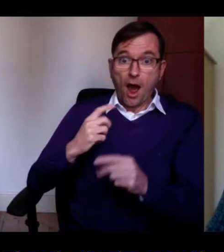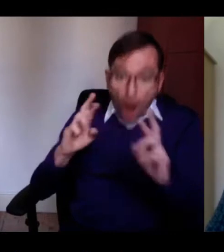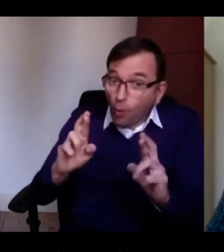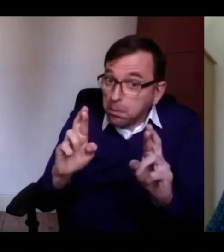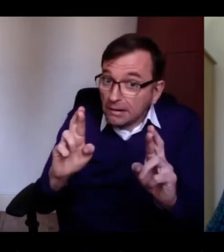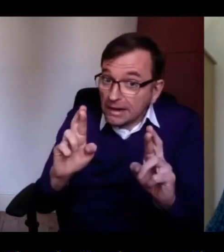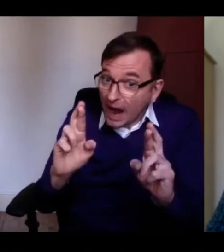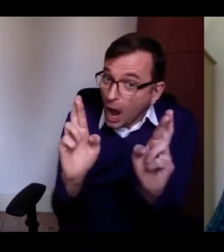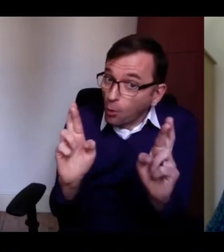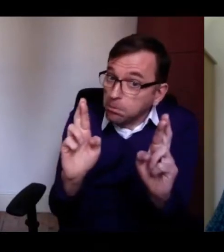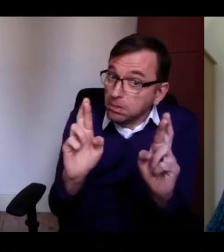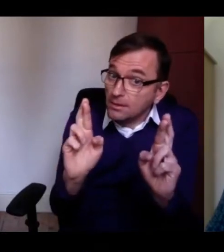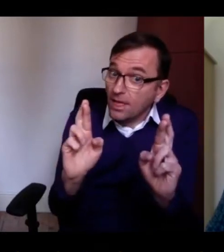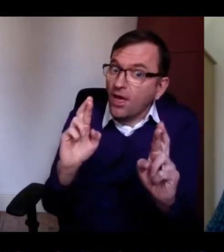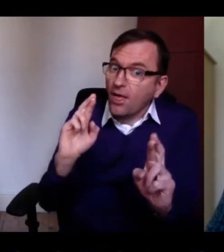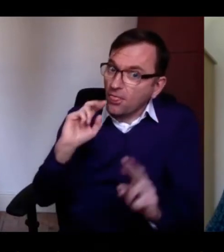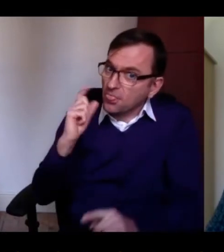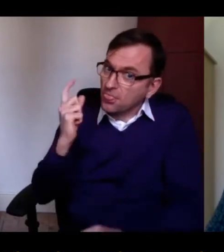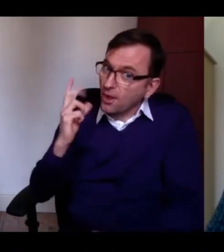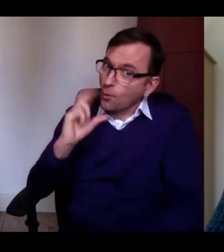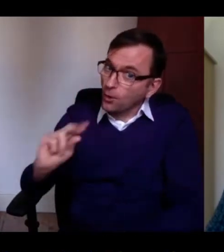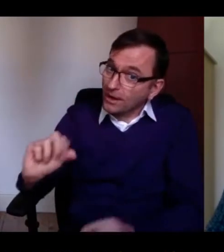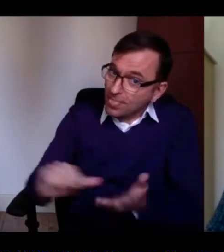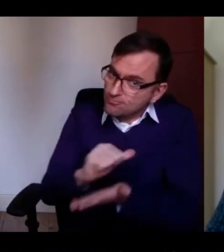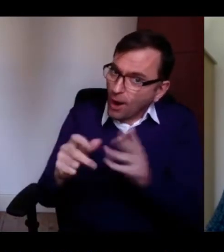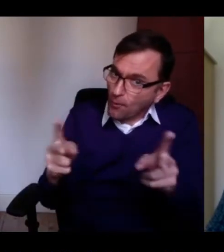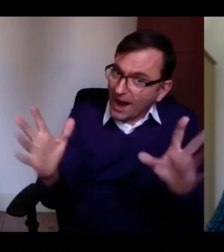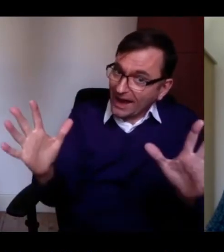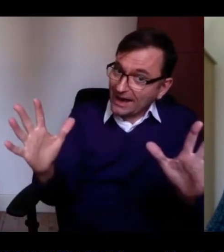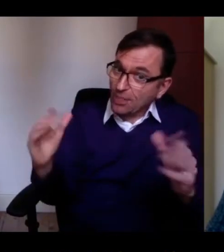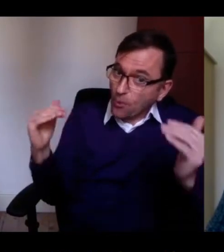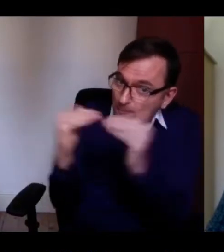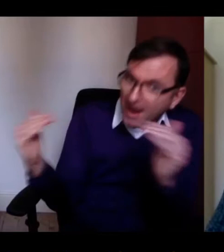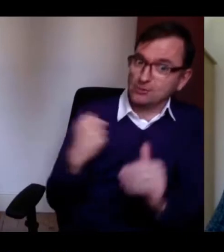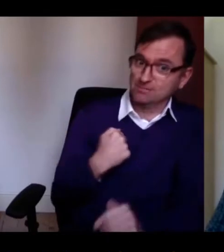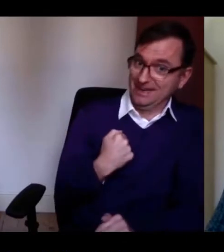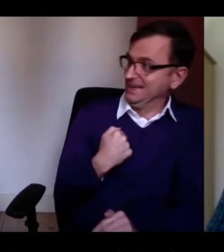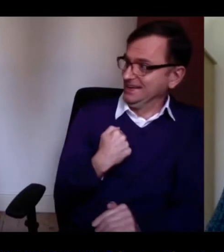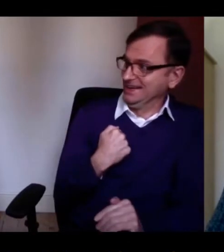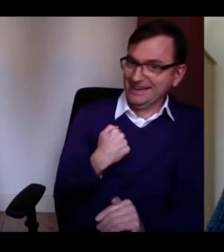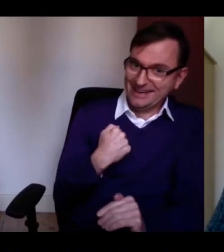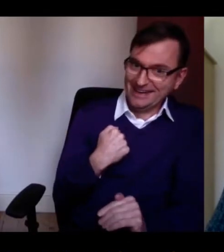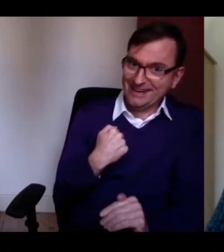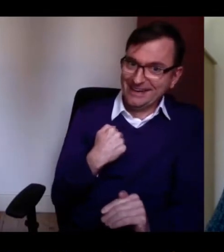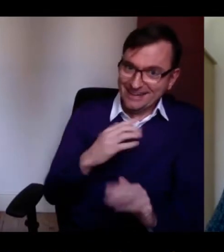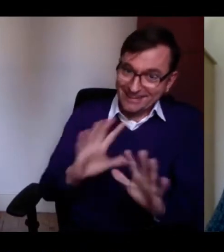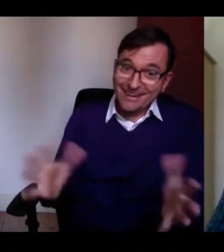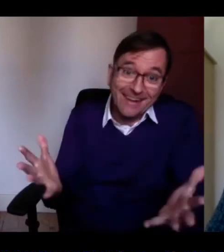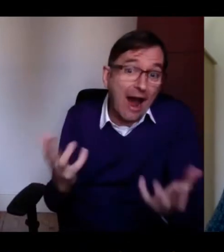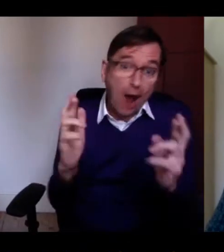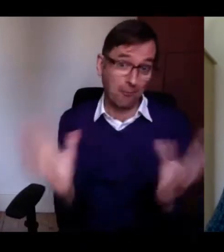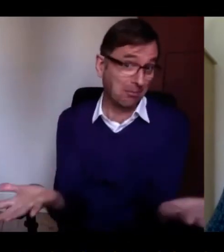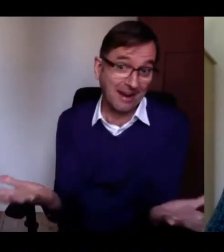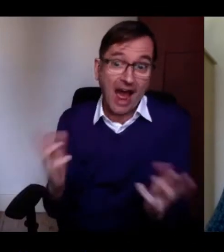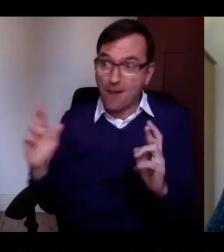over them, or, I hope they do anyway. I hope that's the way it comes across. I'm sure it